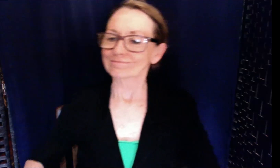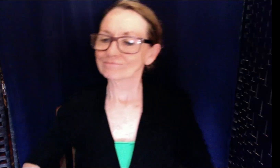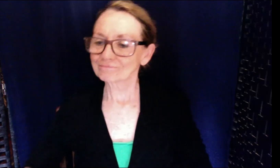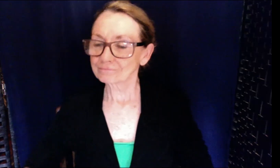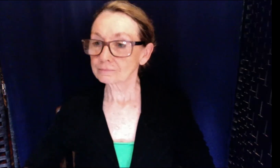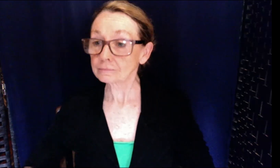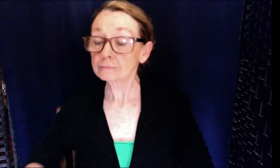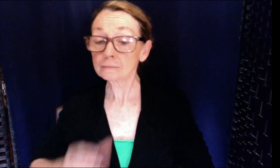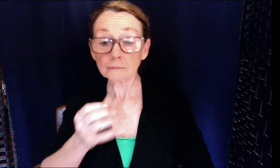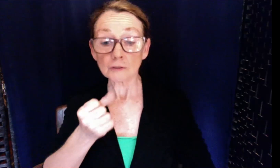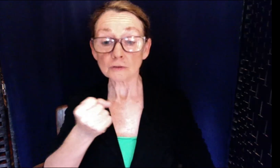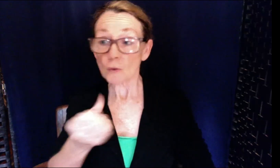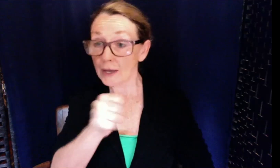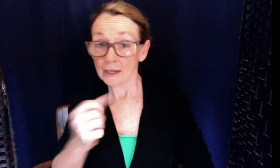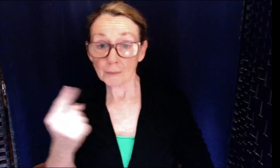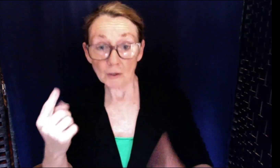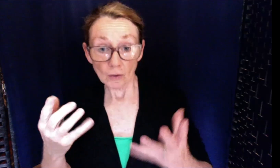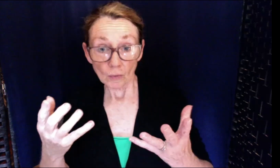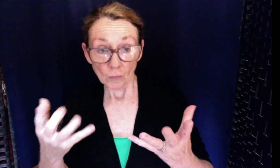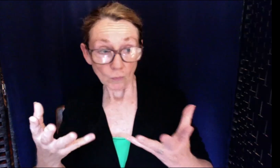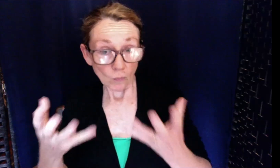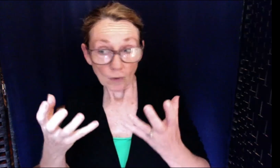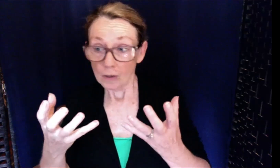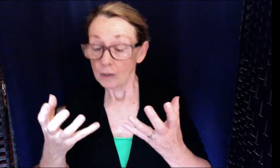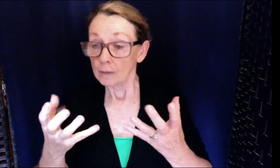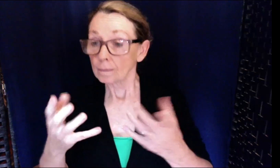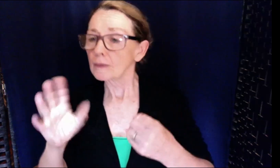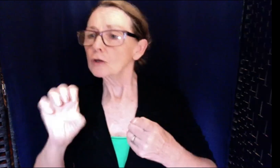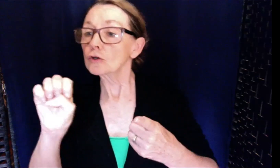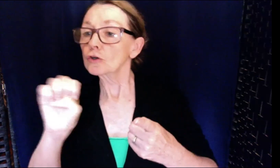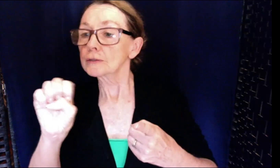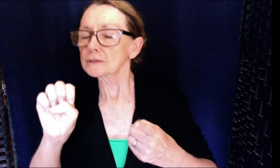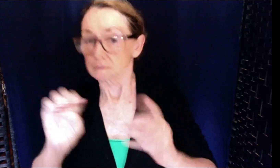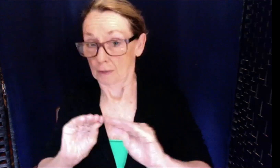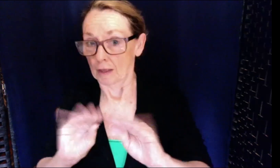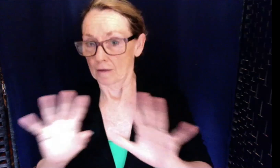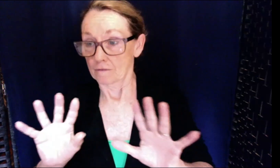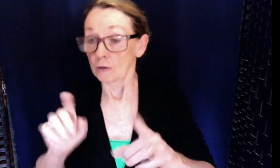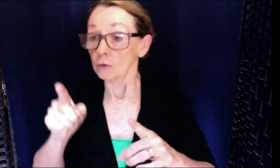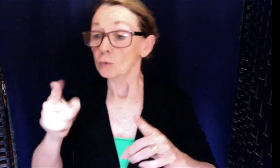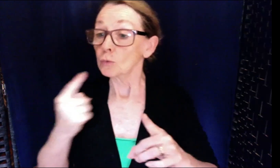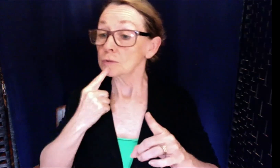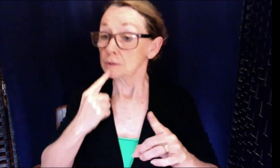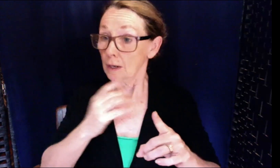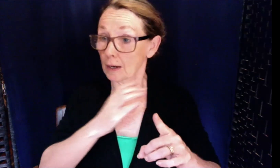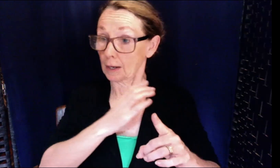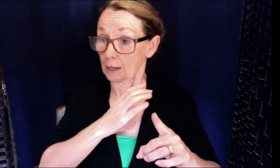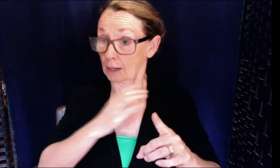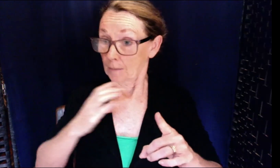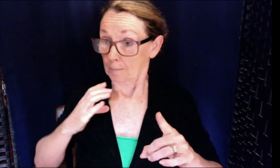So does anybody want to be that? So Ernest, when you say that they can reach out to the